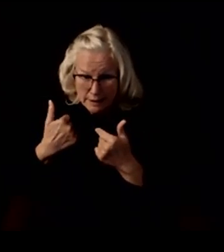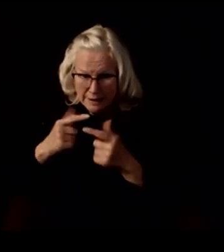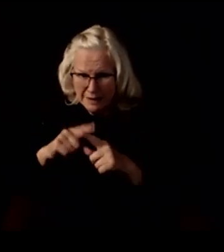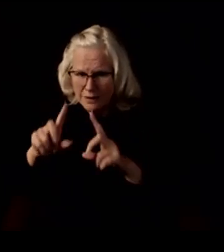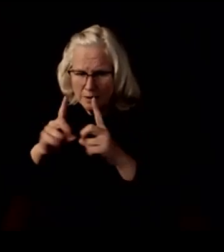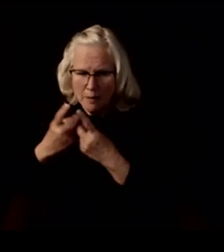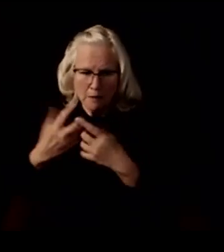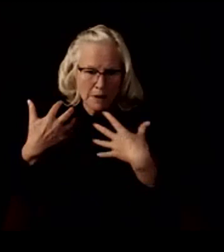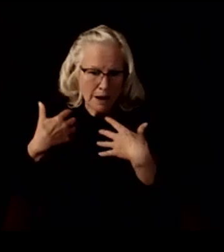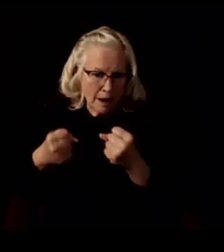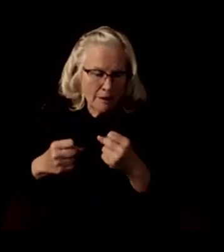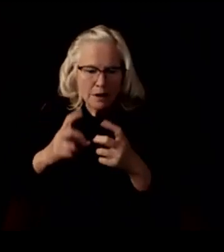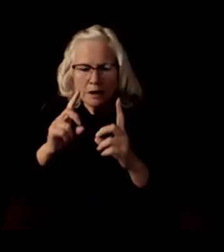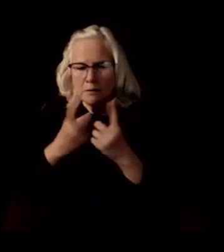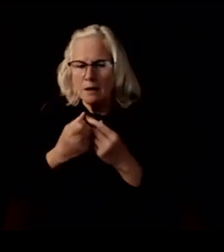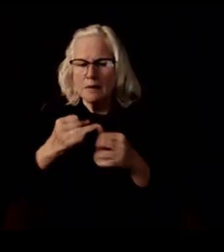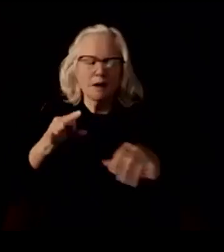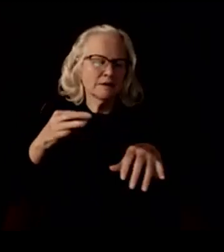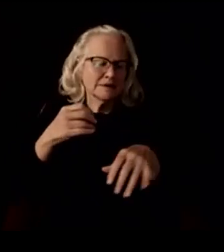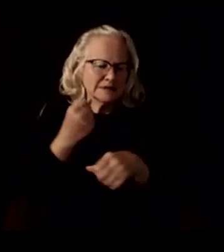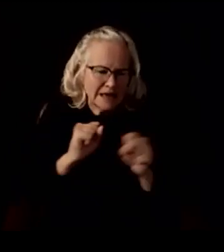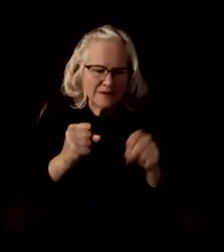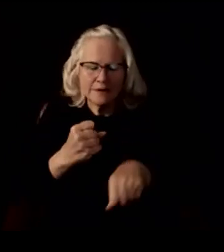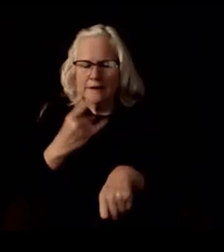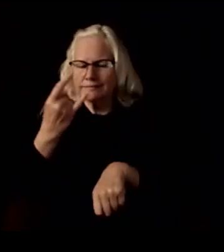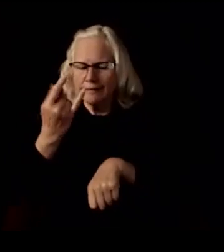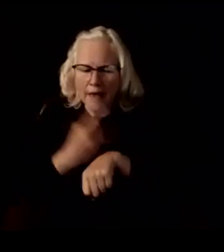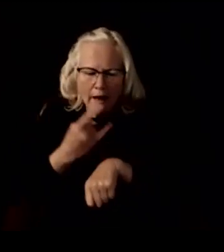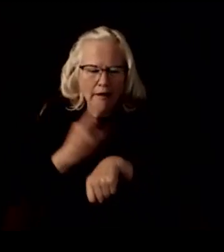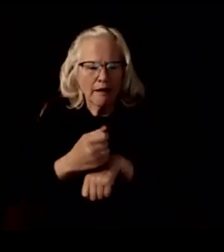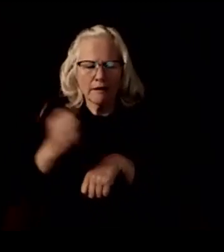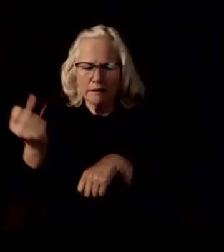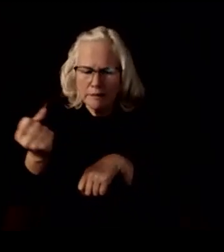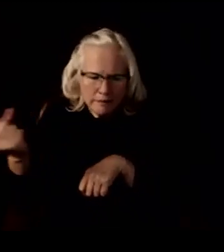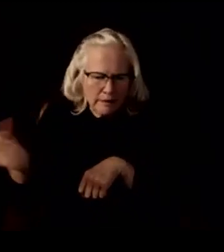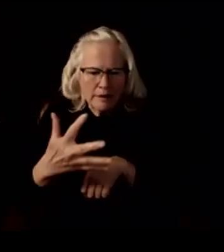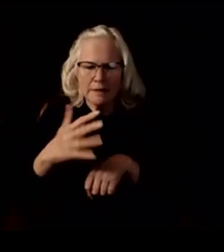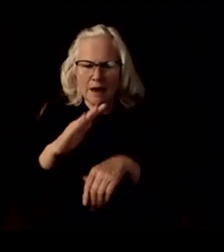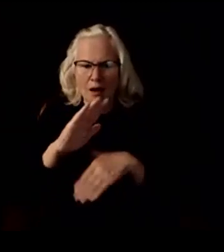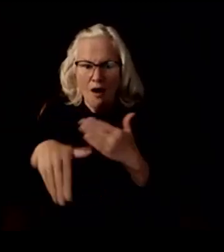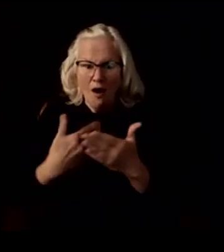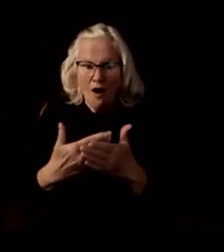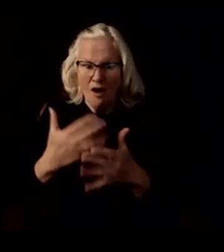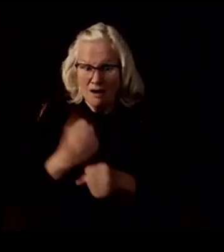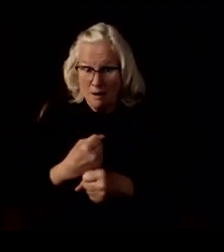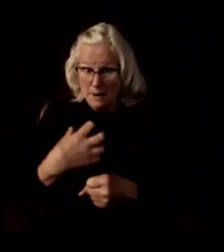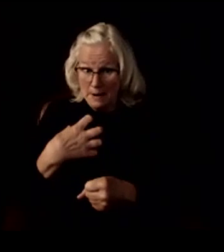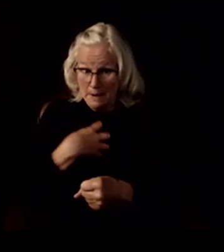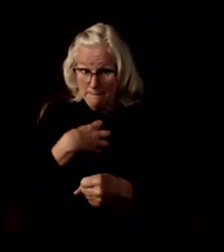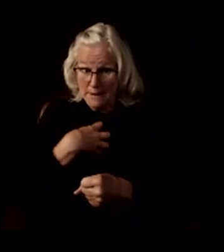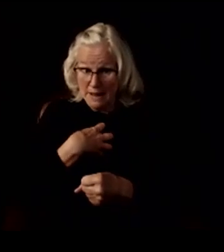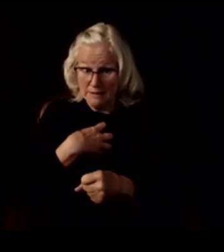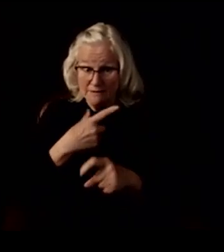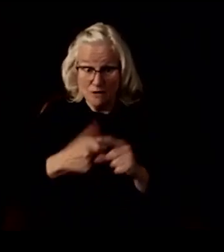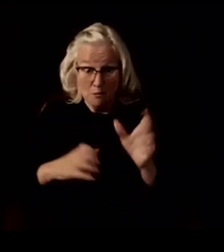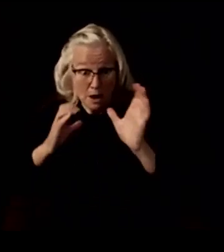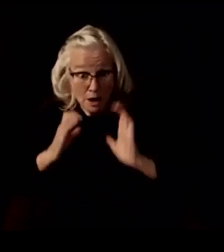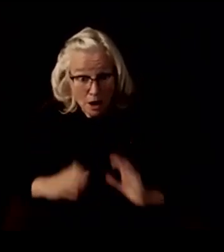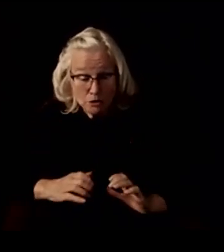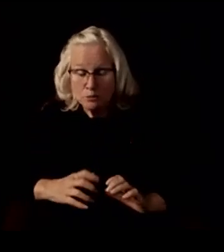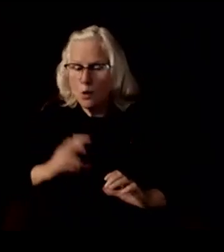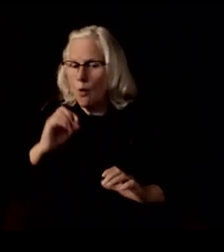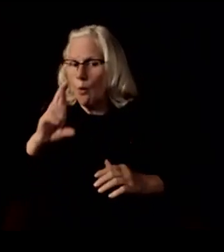and Gambling Enforcement Division have all received complaints from both customers and owners or operators of bars and